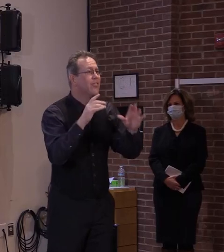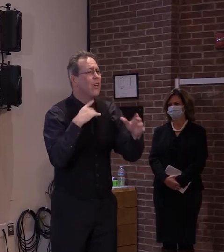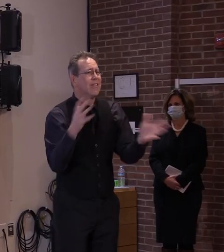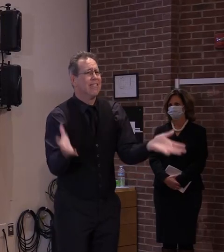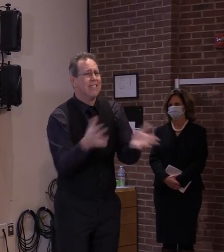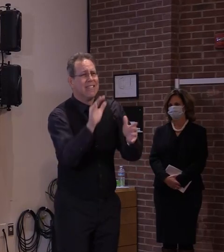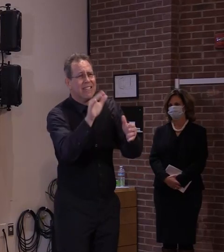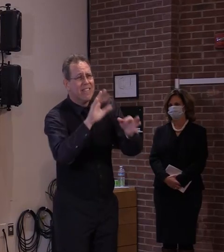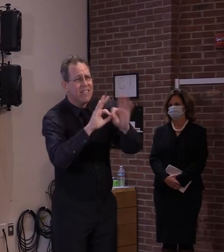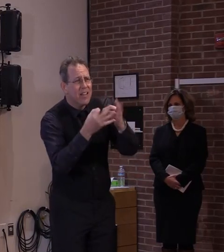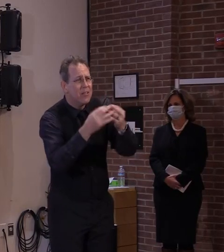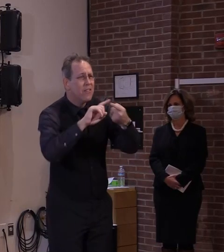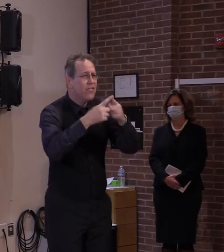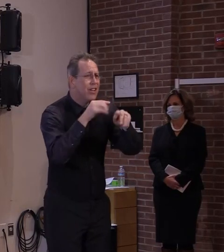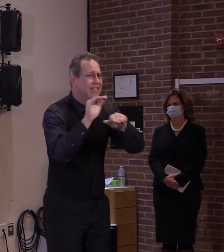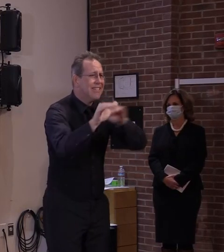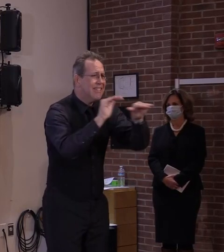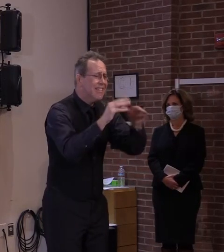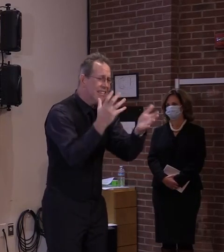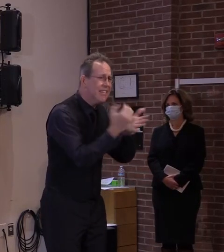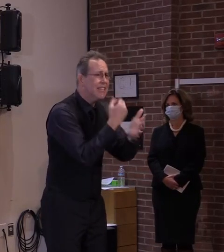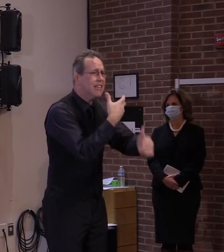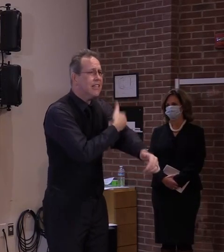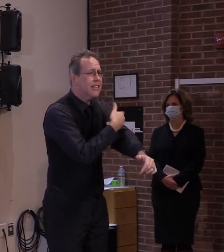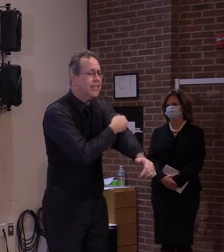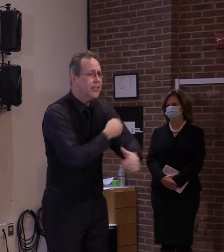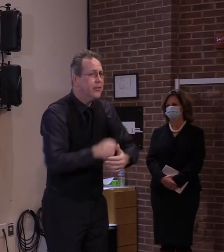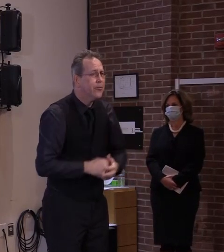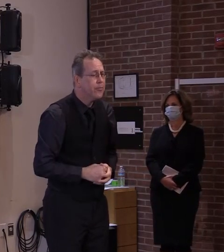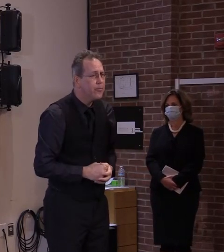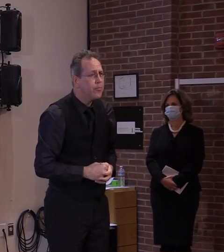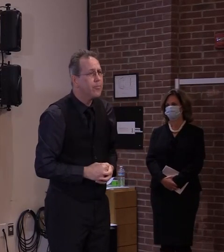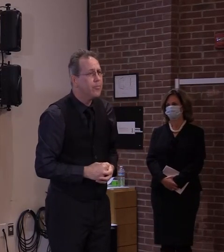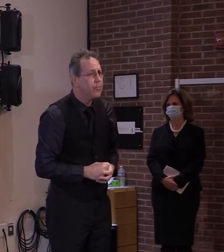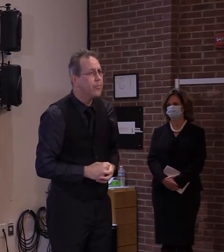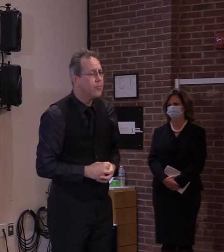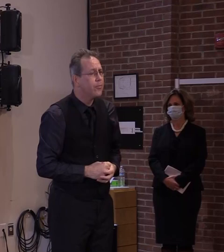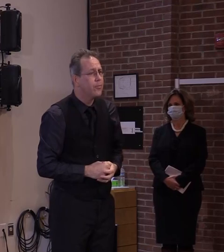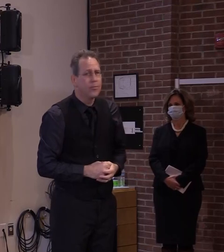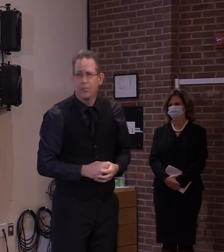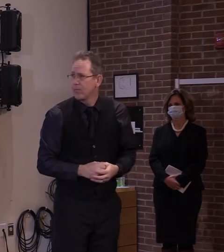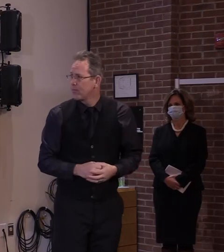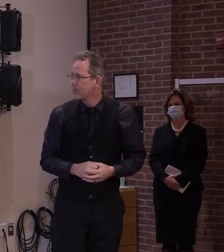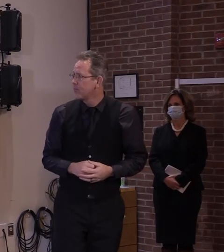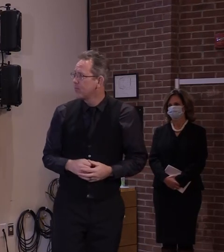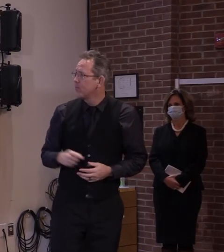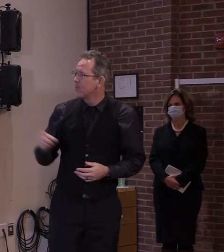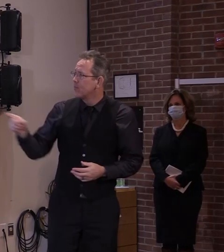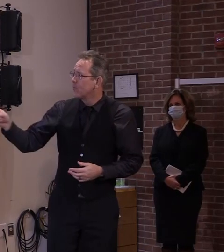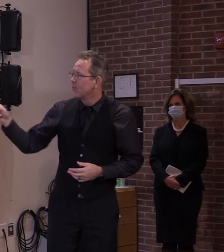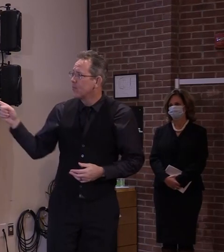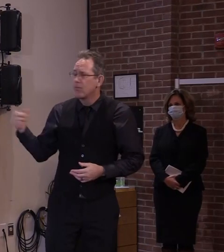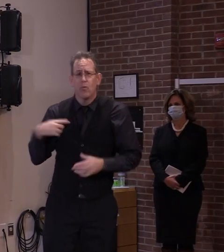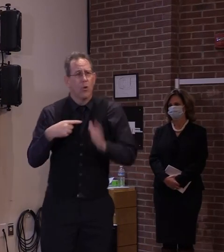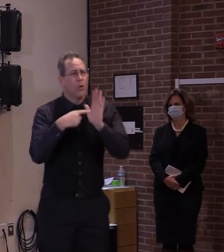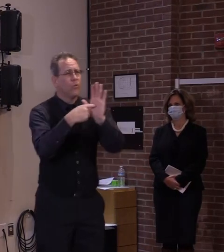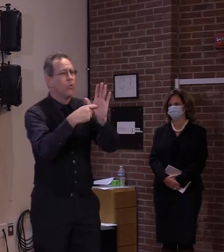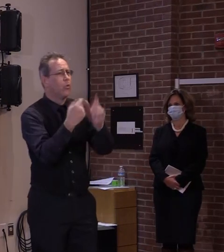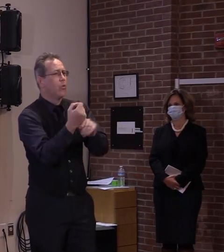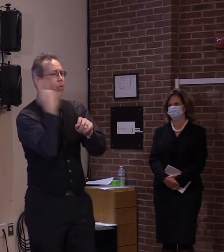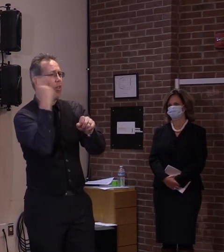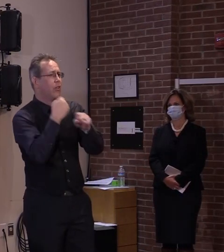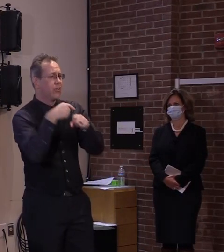a number of times, but we continue to hold pretty steady in terms of the patterns that we have that we saw last year in the fall heading